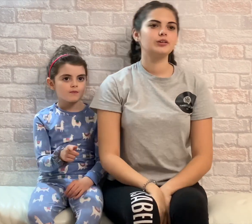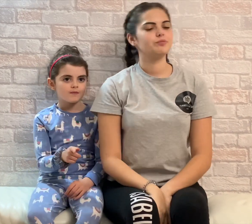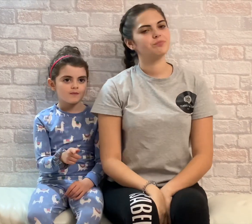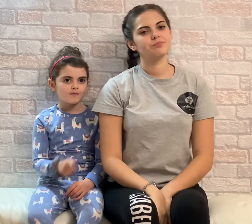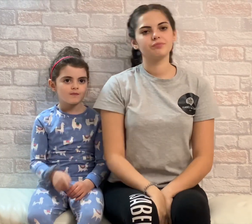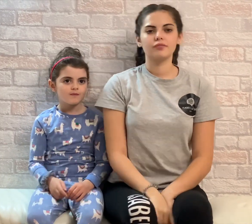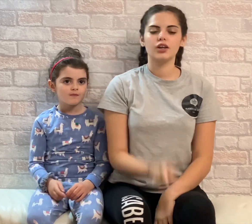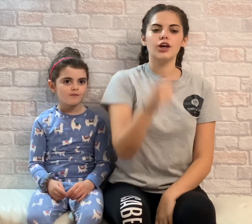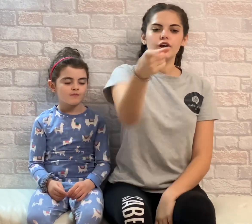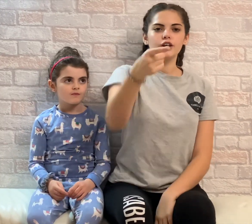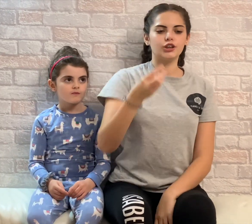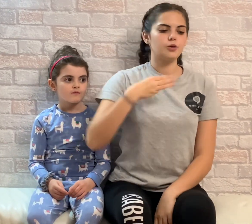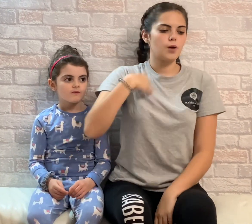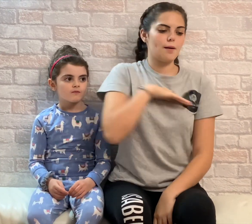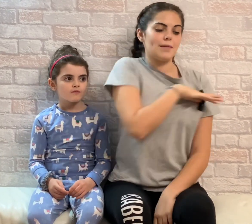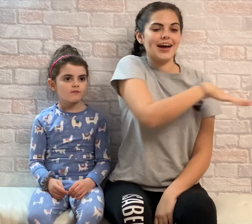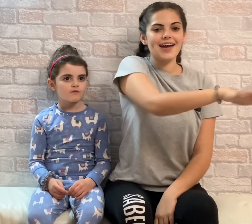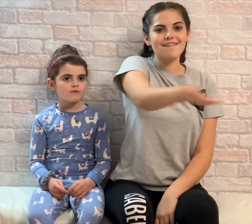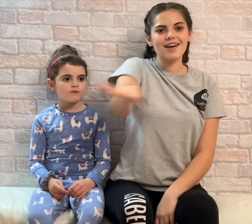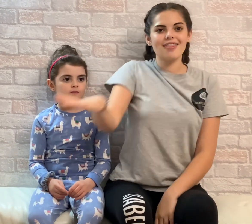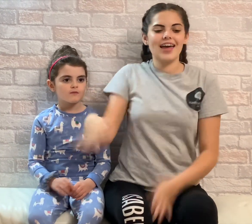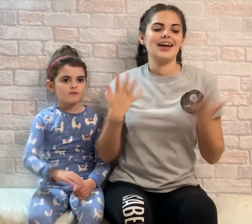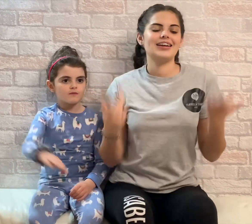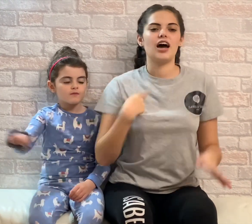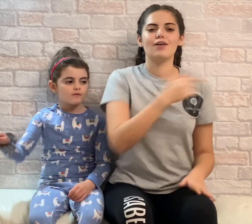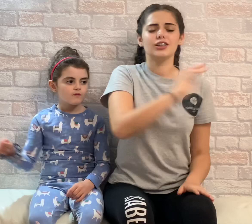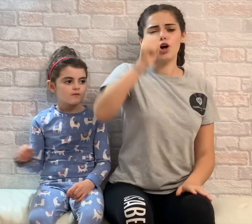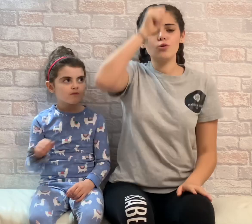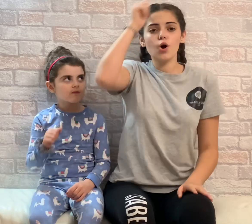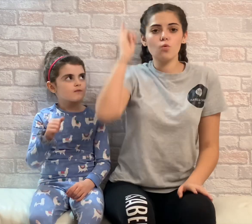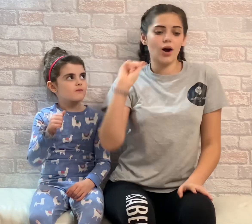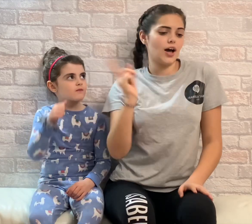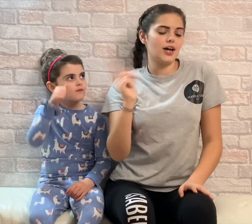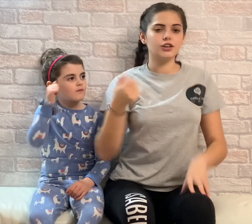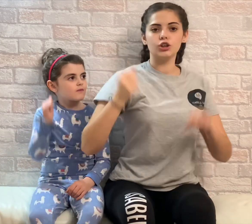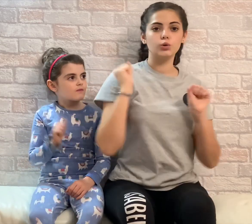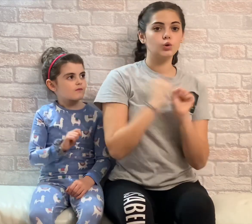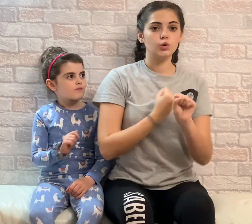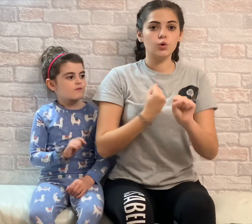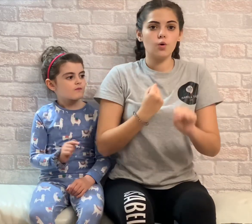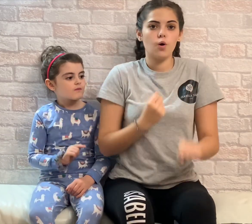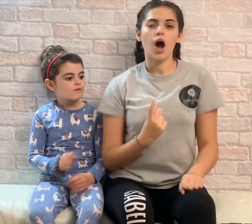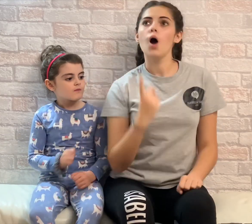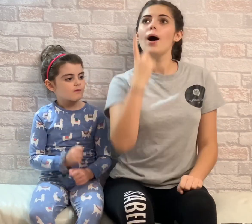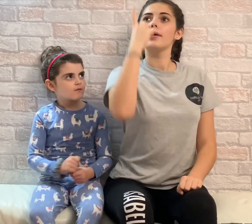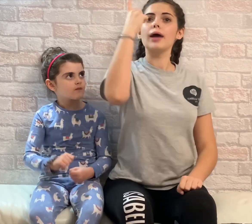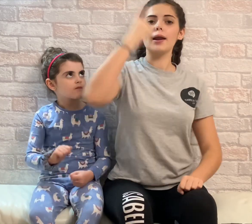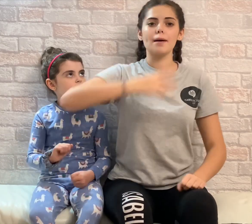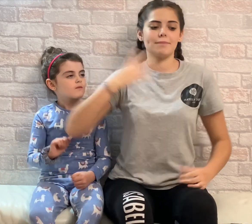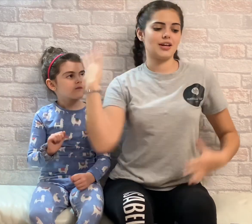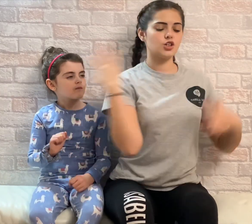Oh, cause you were my everything, now I don't know what I to do. Oh, I'm caught up in the